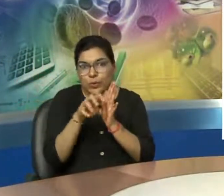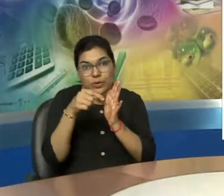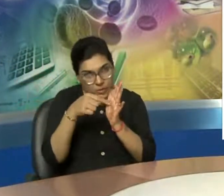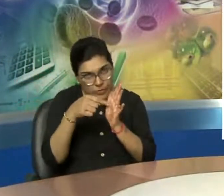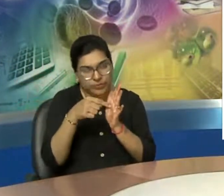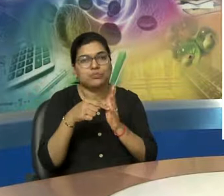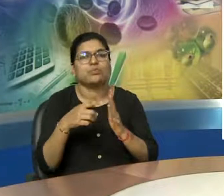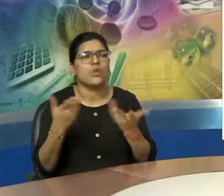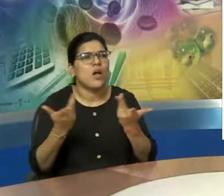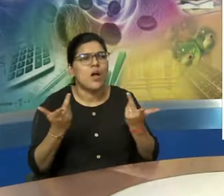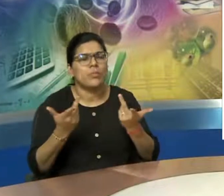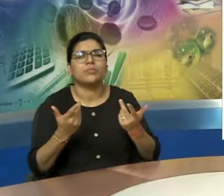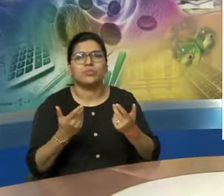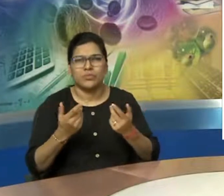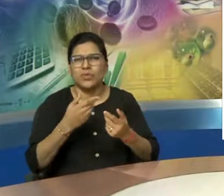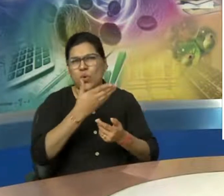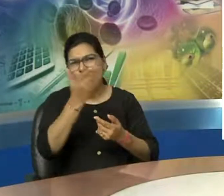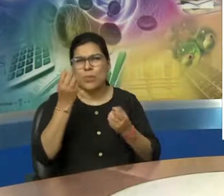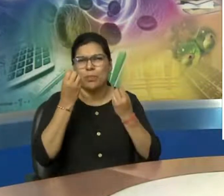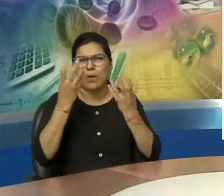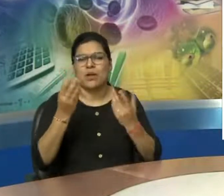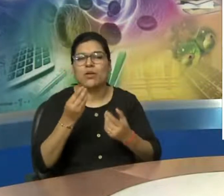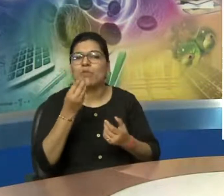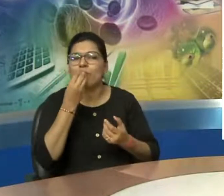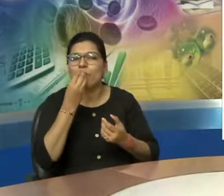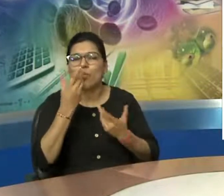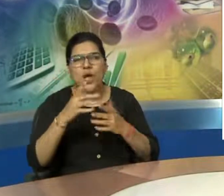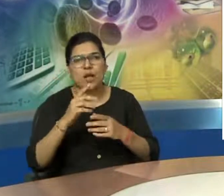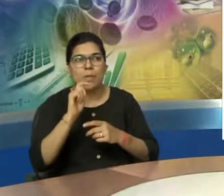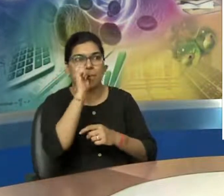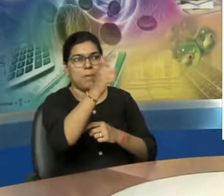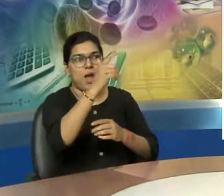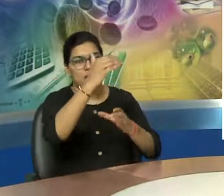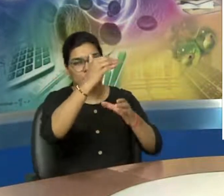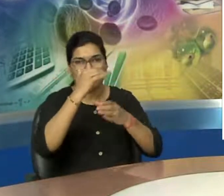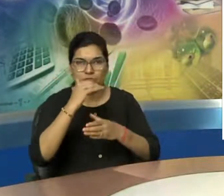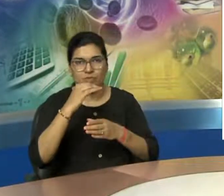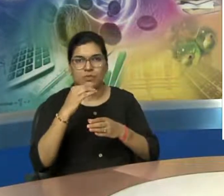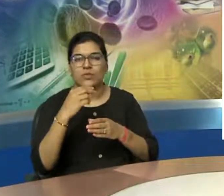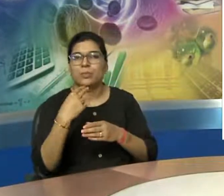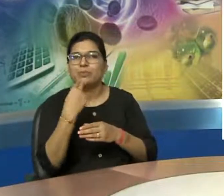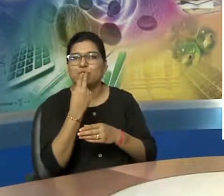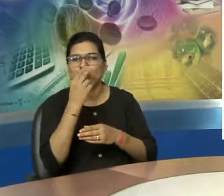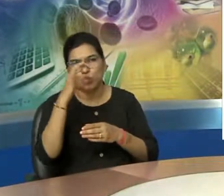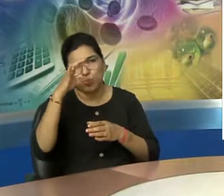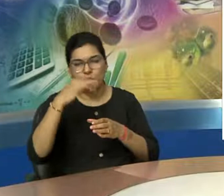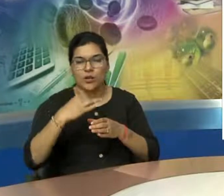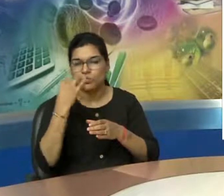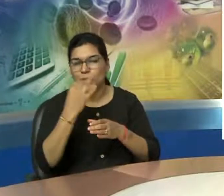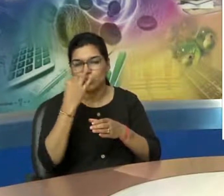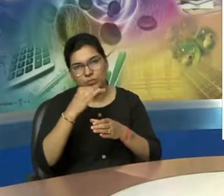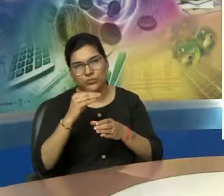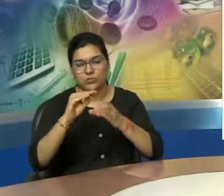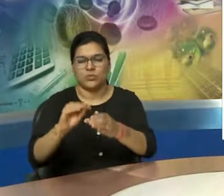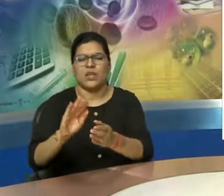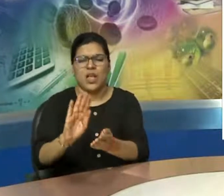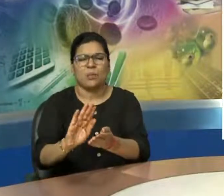We all know that sometimes the air also has moisture in it. Like during rainy